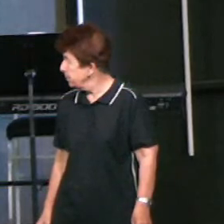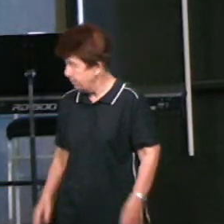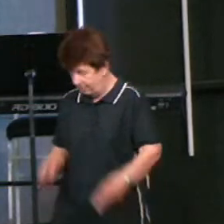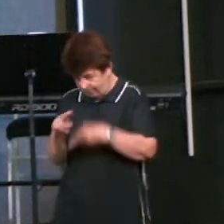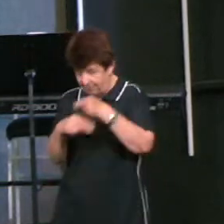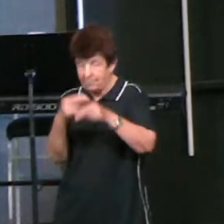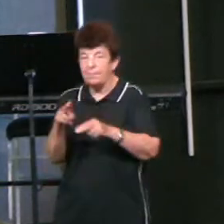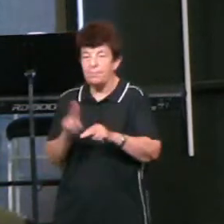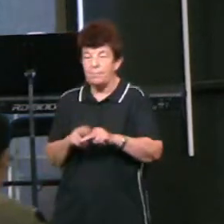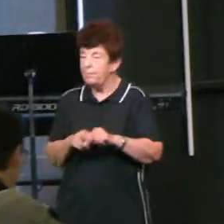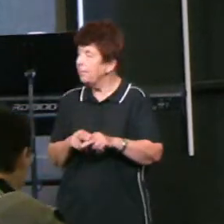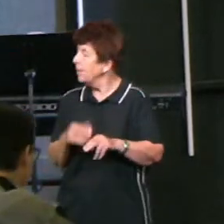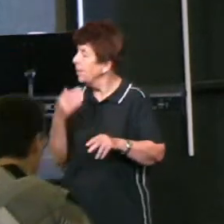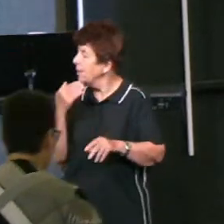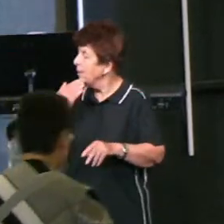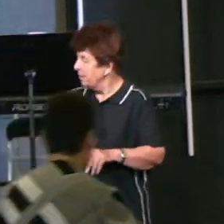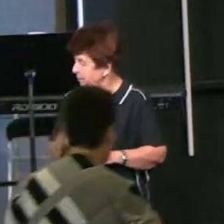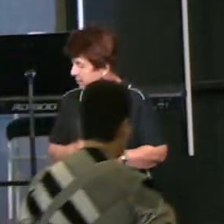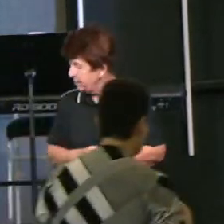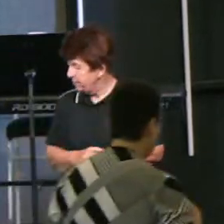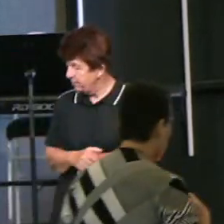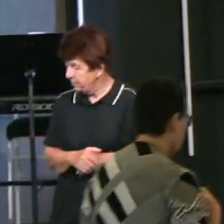Heavenly Father, we thank you